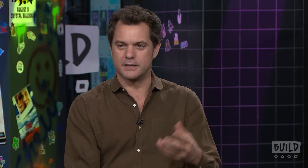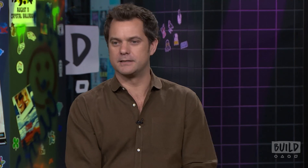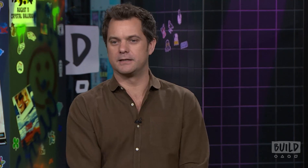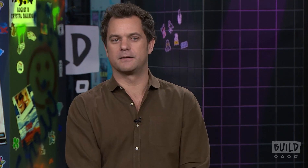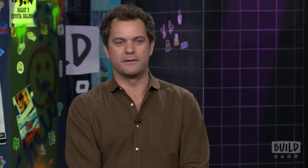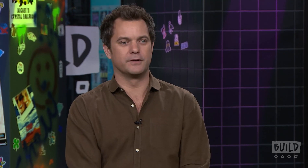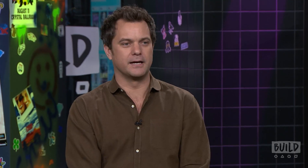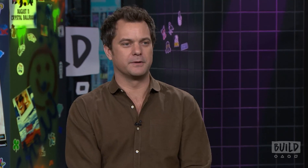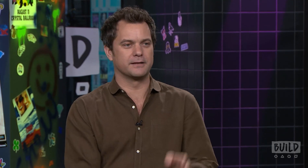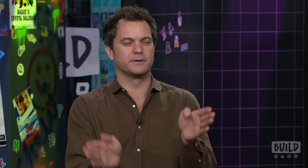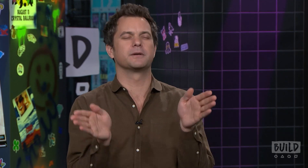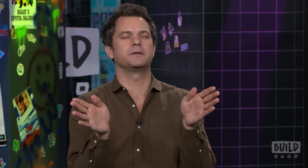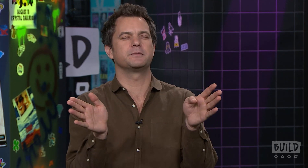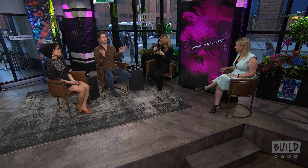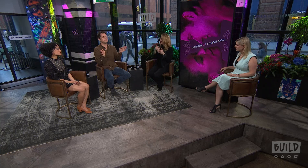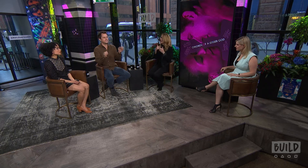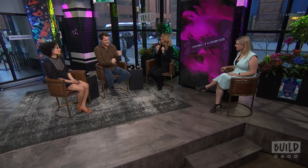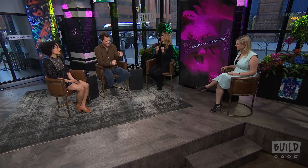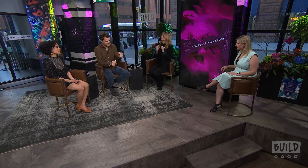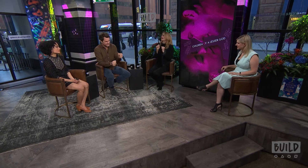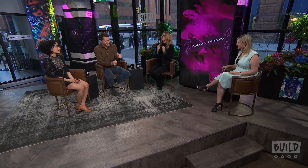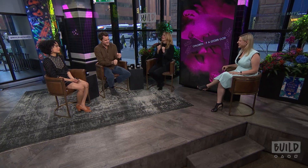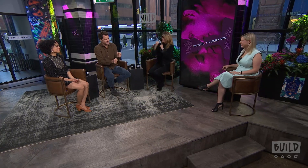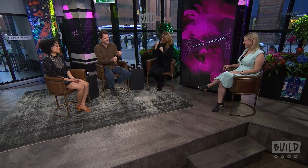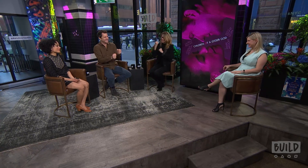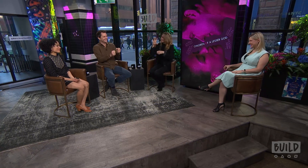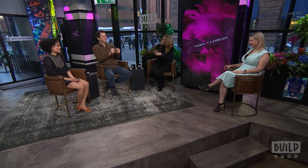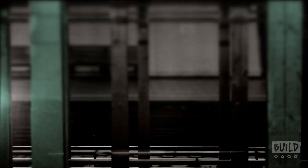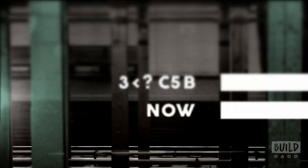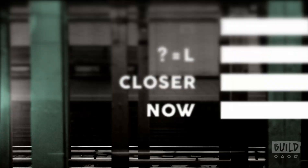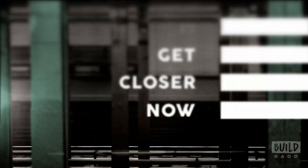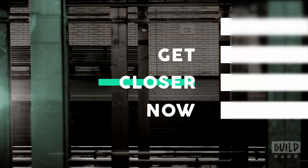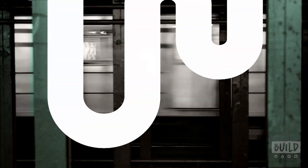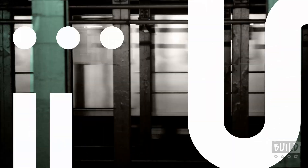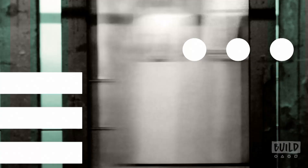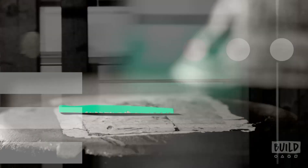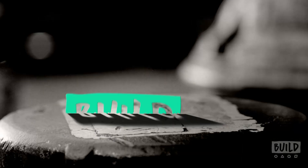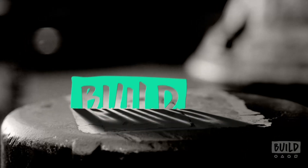one of those lines that like every night we get to it, I'm like, please, please, please, please, damn!